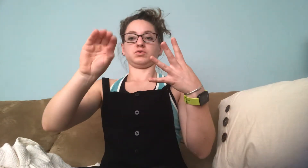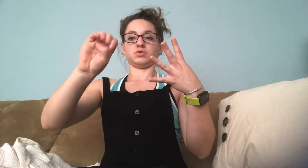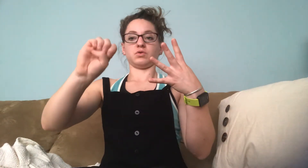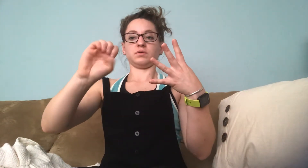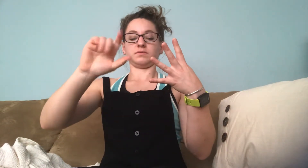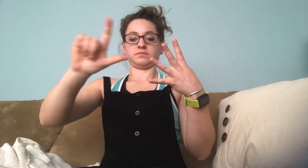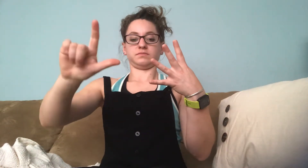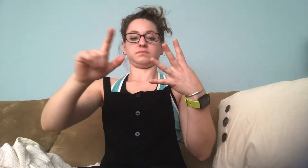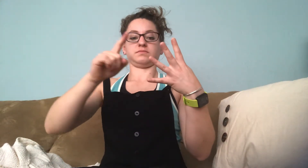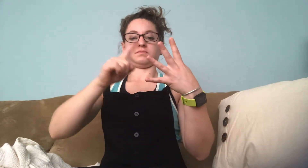Joel.